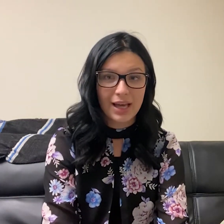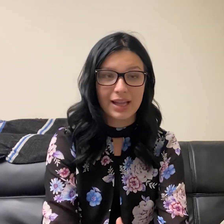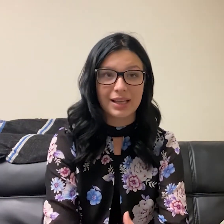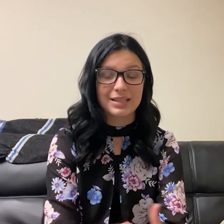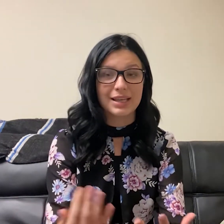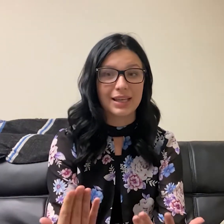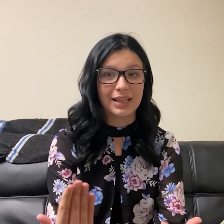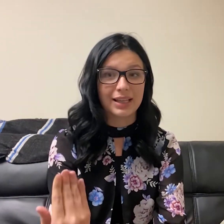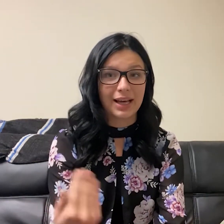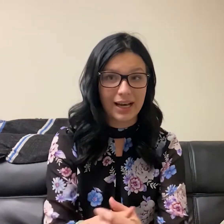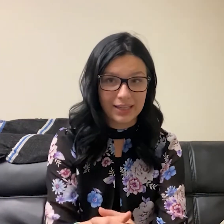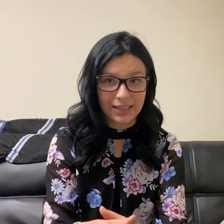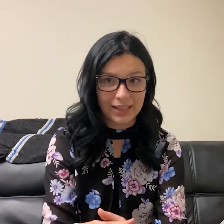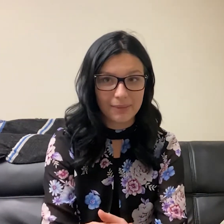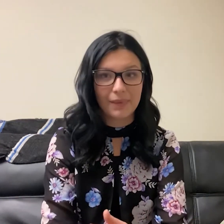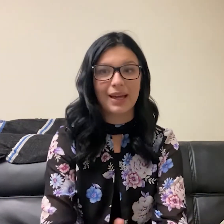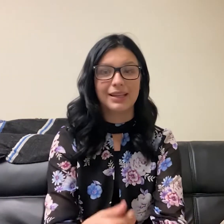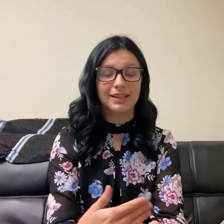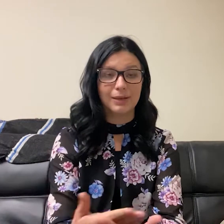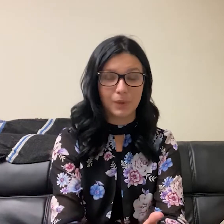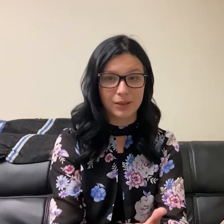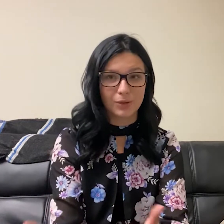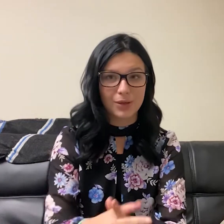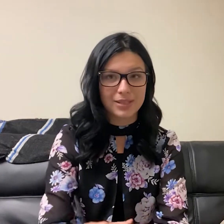like saying, like, I did it. I went through those steps.